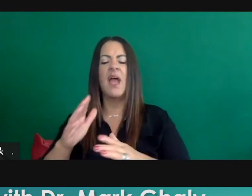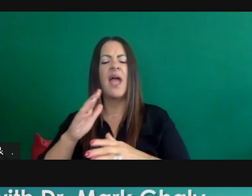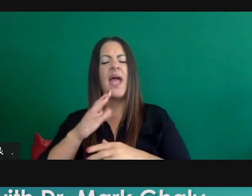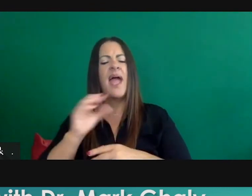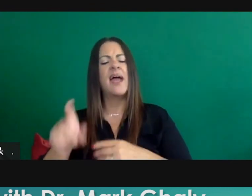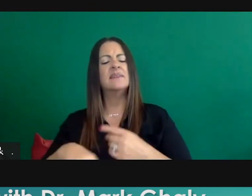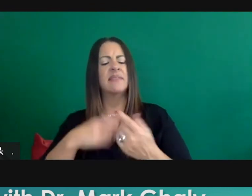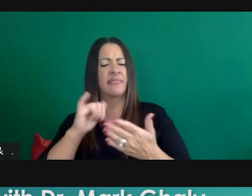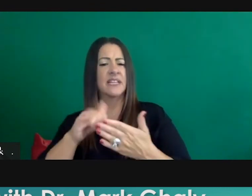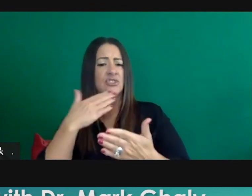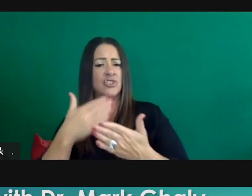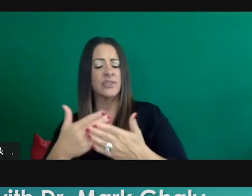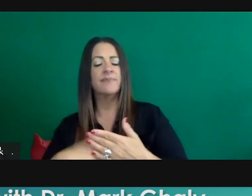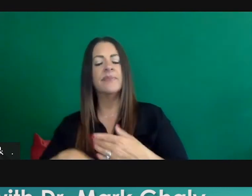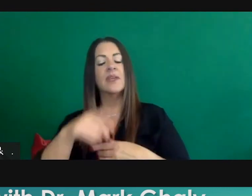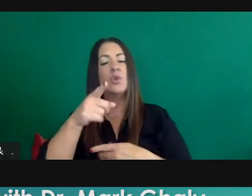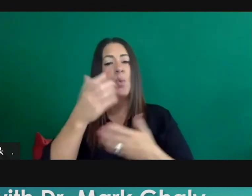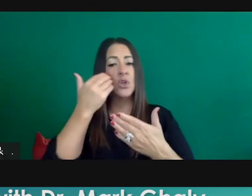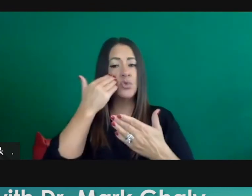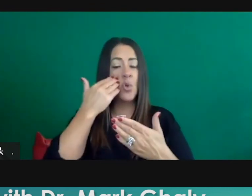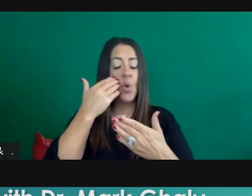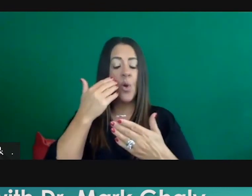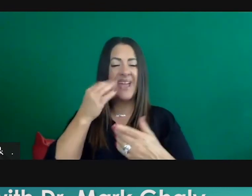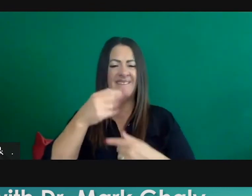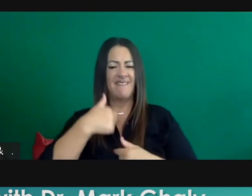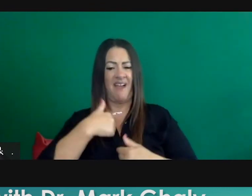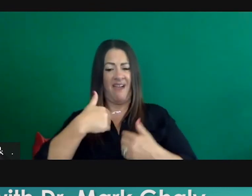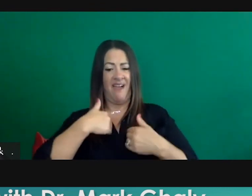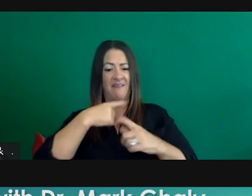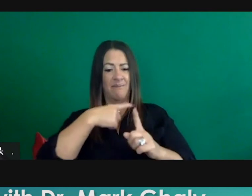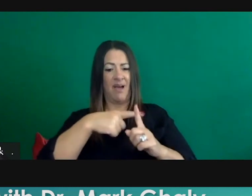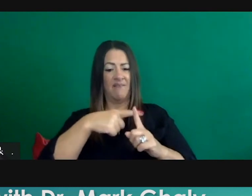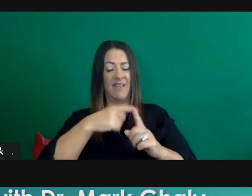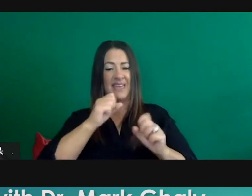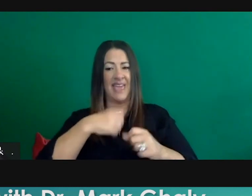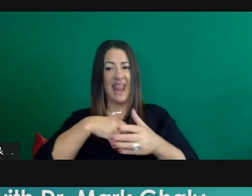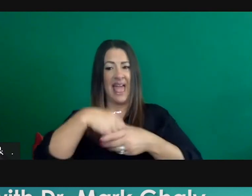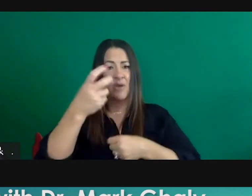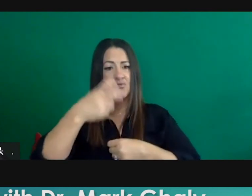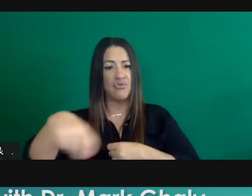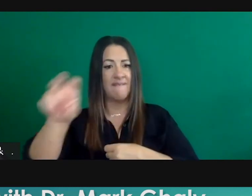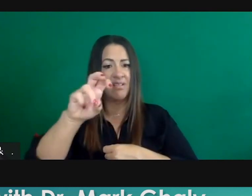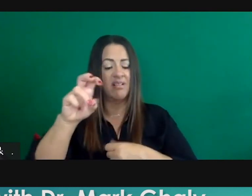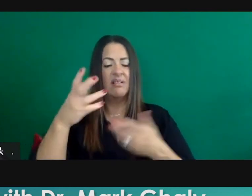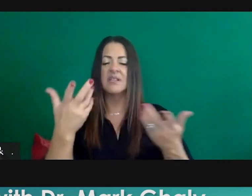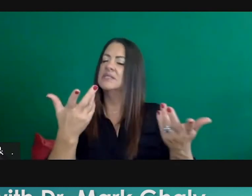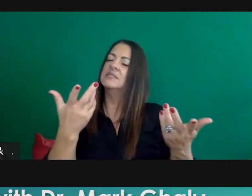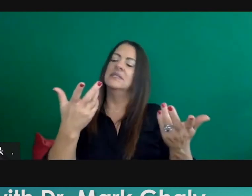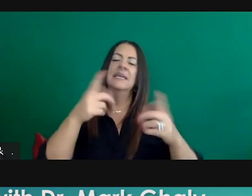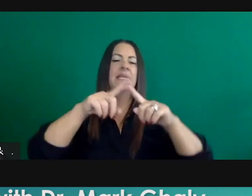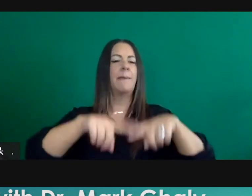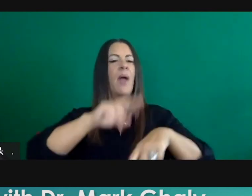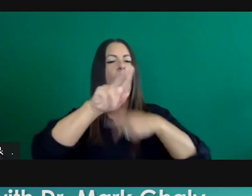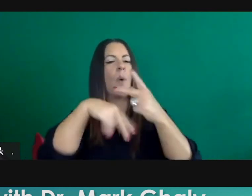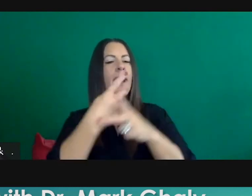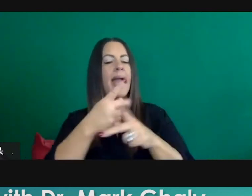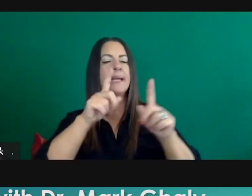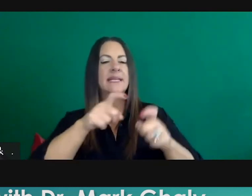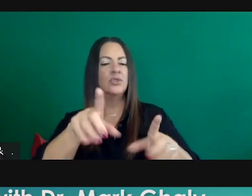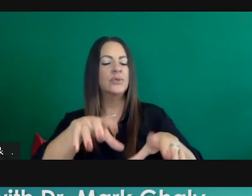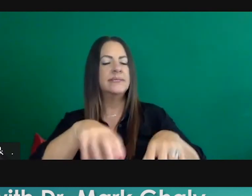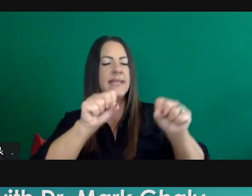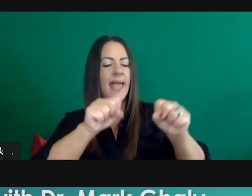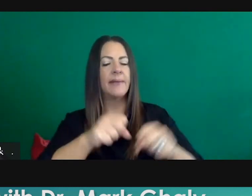it's good to know in the moment whether you're positive or negative. And again, it depends on the type of test that you're getting tested with to